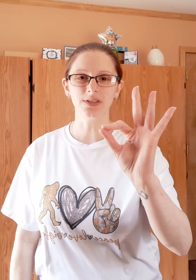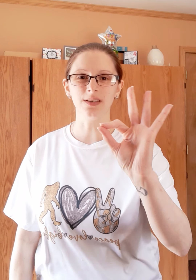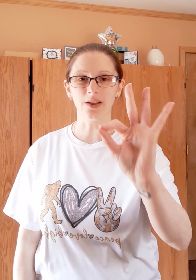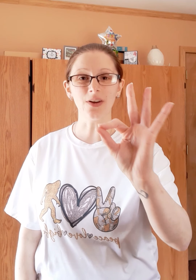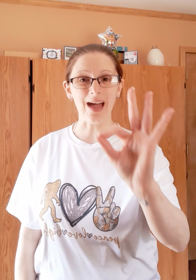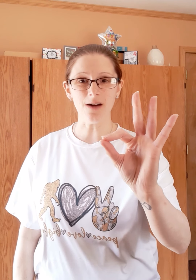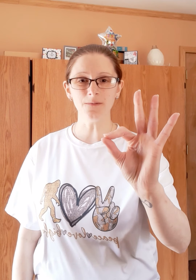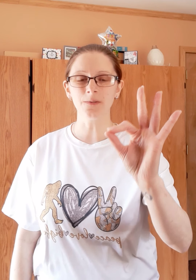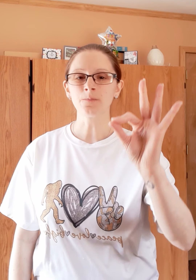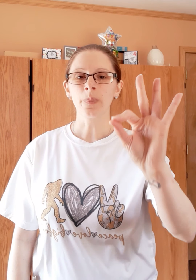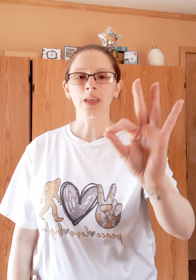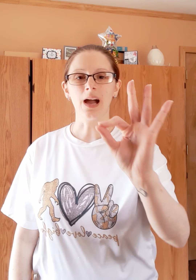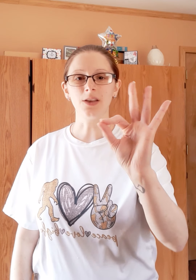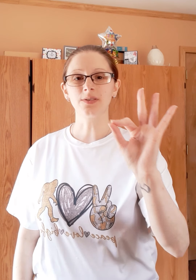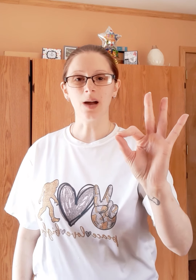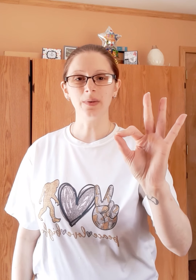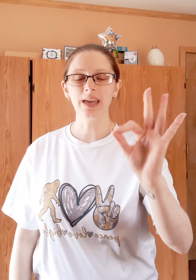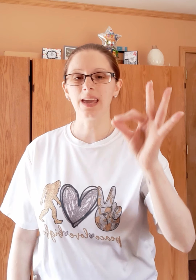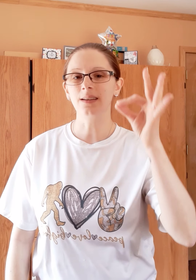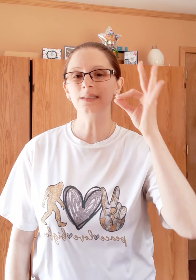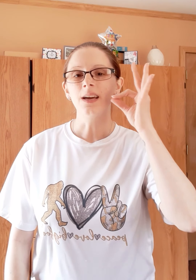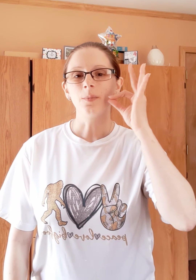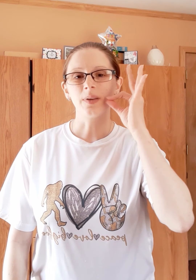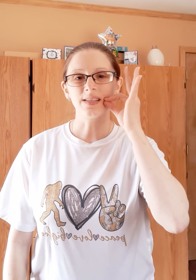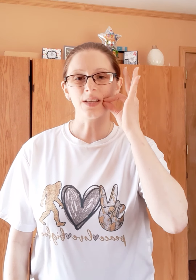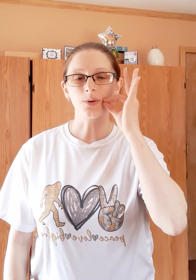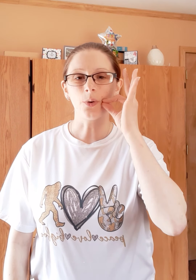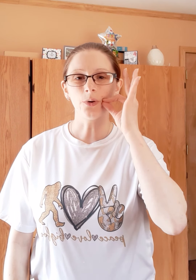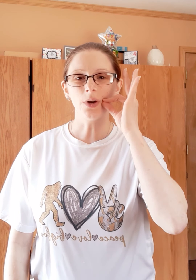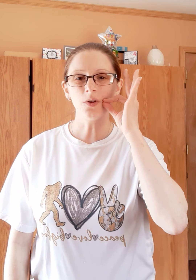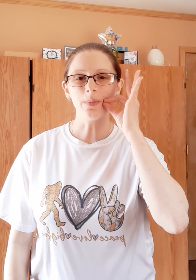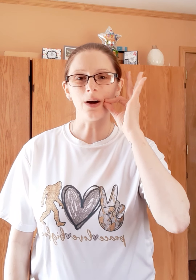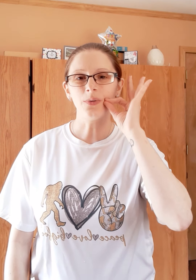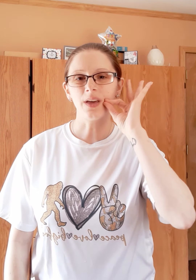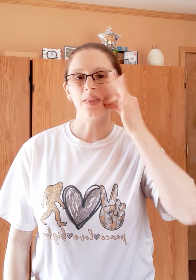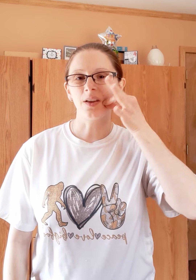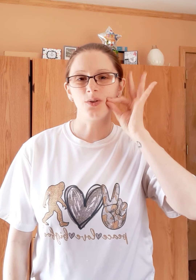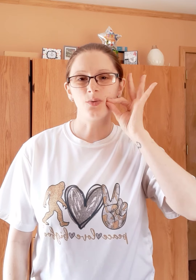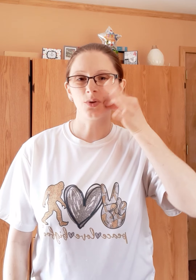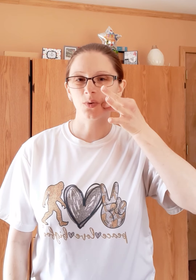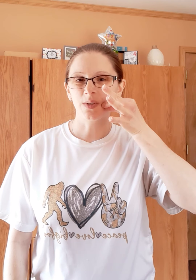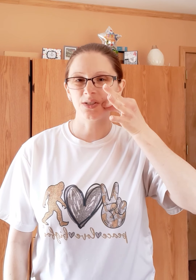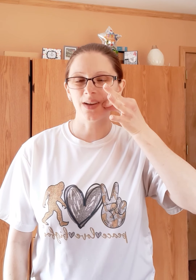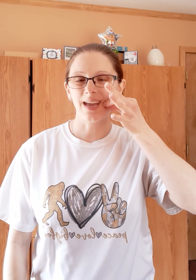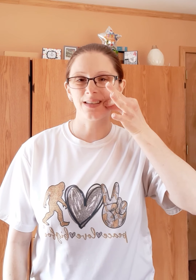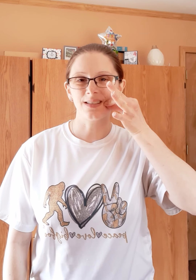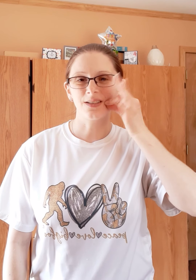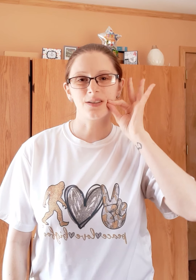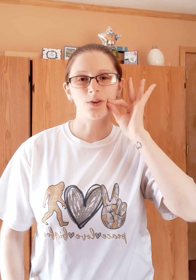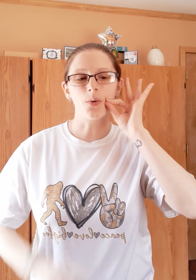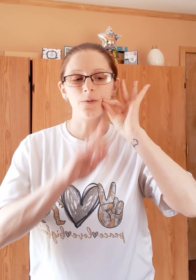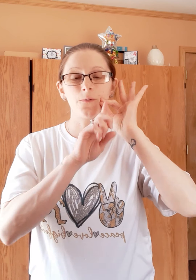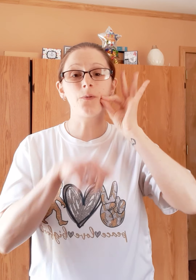the letter F, on your dominant hand, placed at the corner of your mouth, and then you twist your hand going